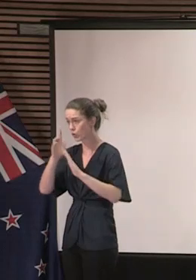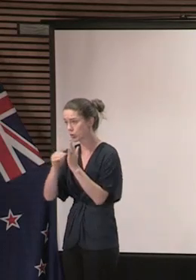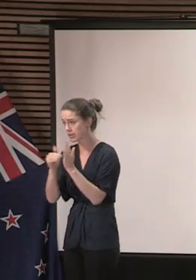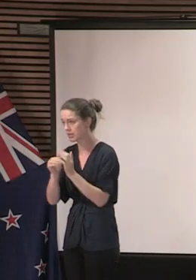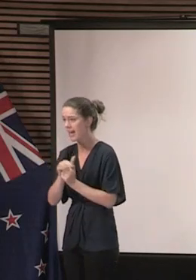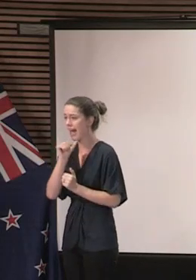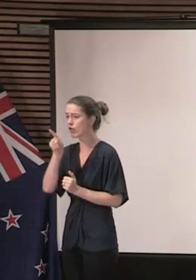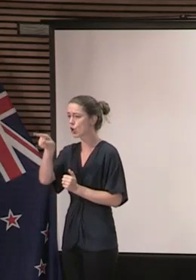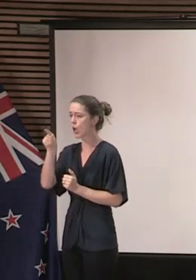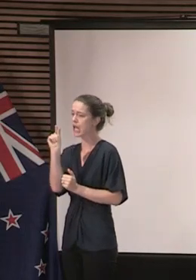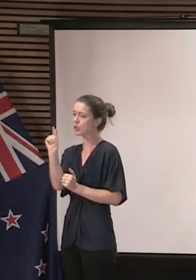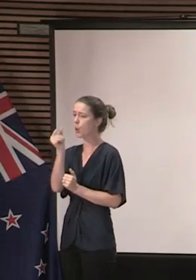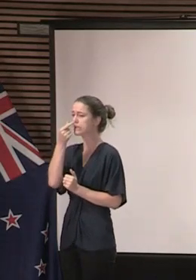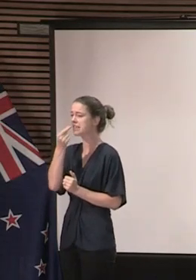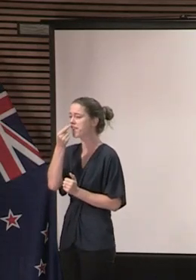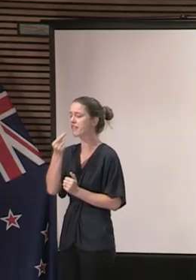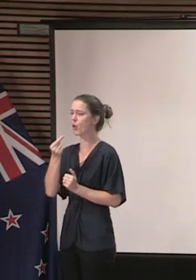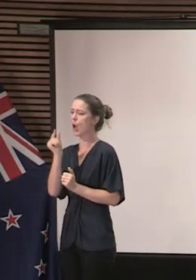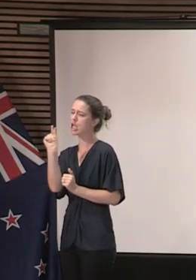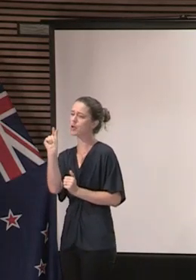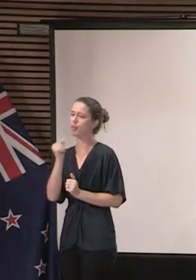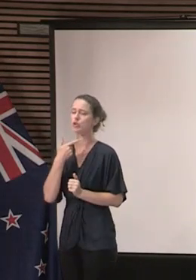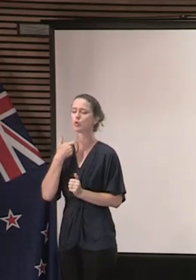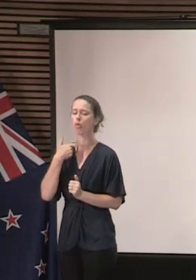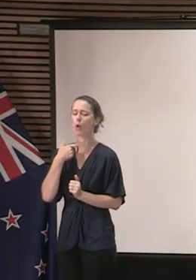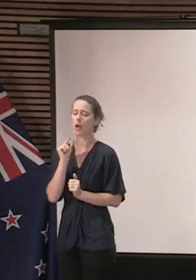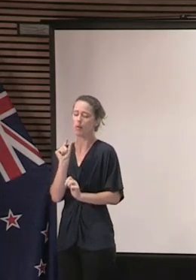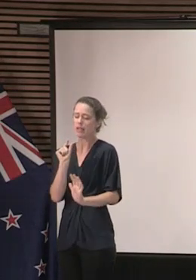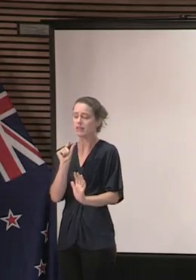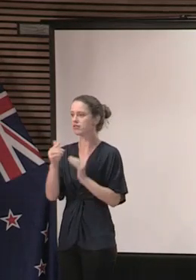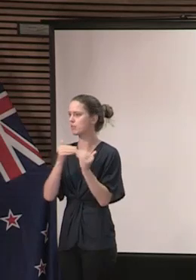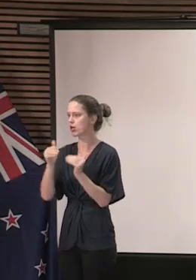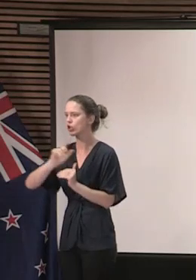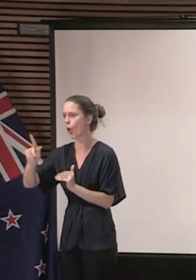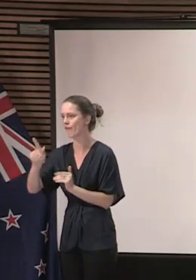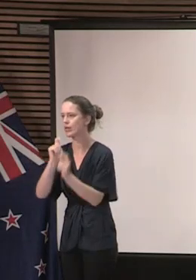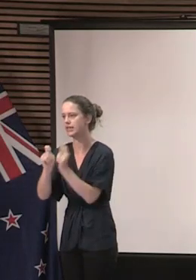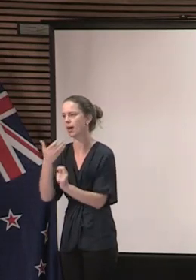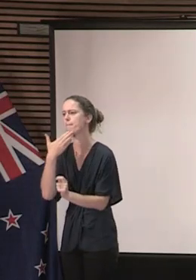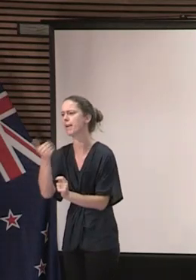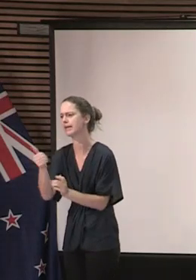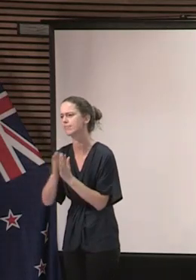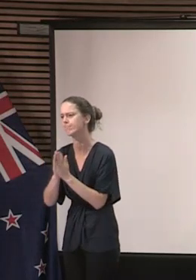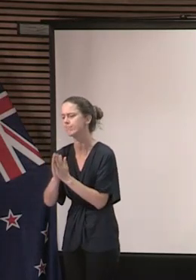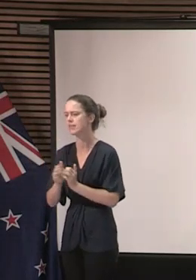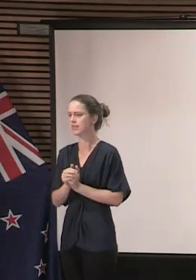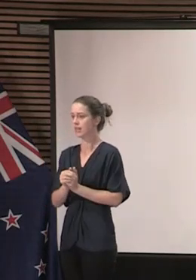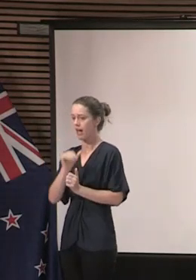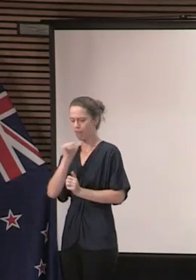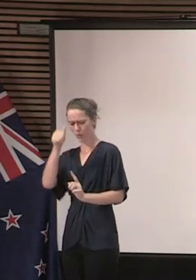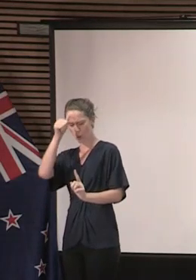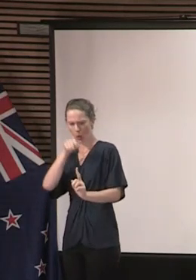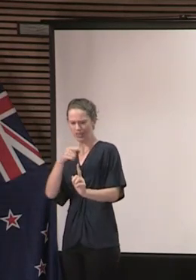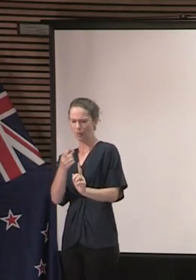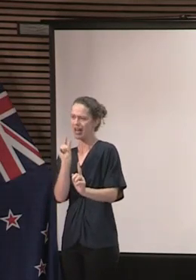you even have a sniffle or the slightest sore throat, get a test. because the sooner that we get on top of knowing that someone has